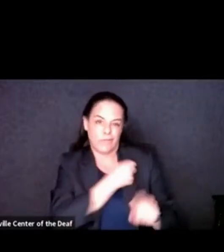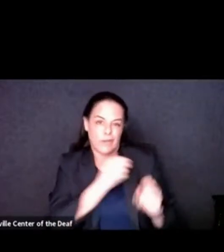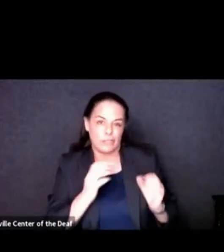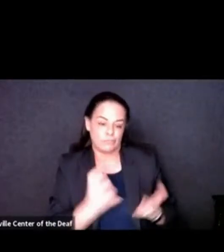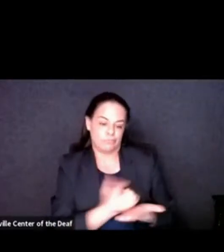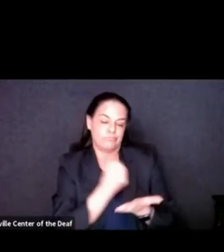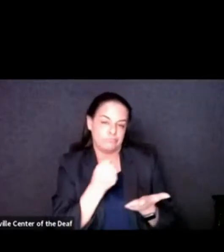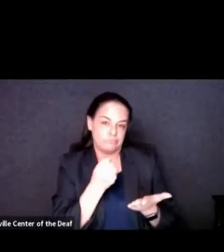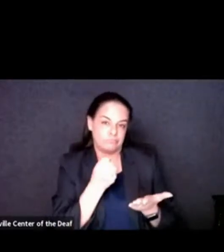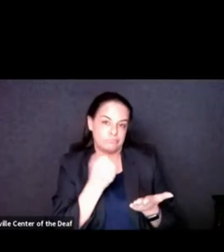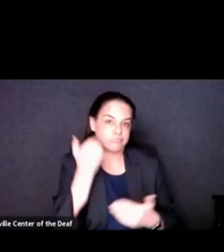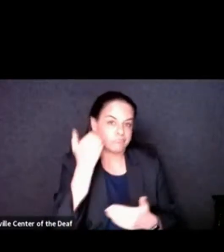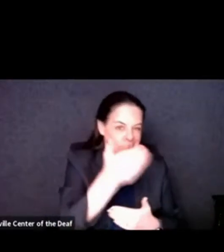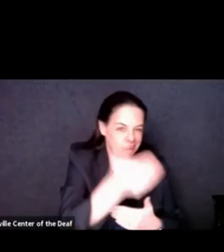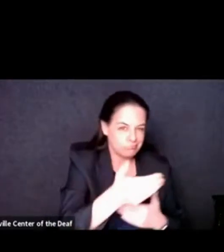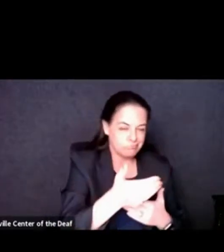future.